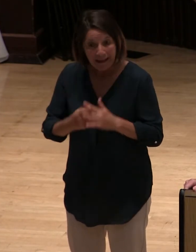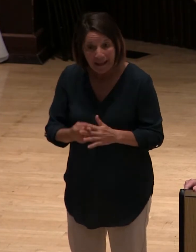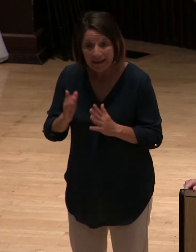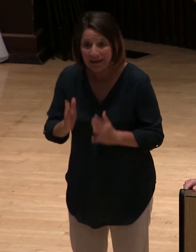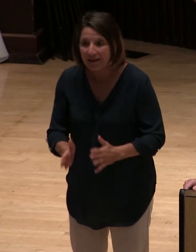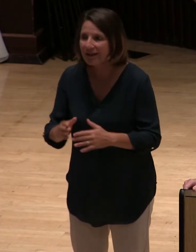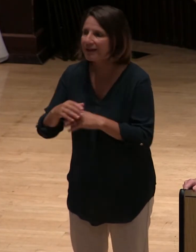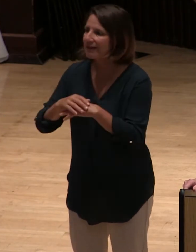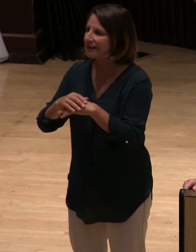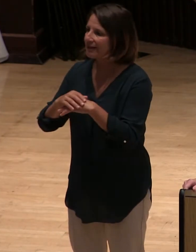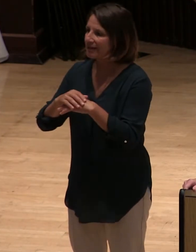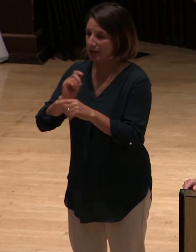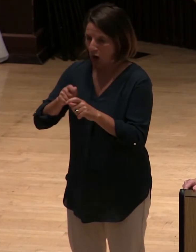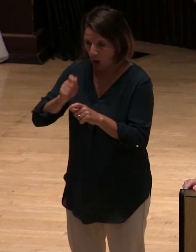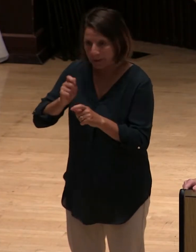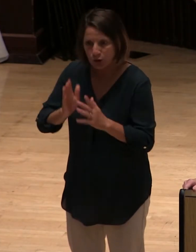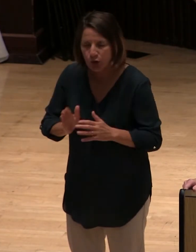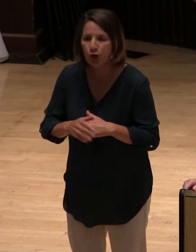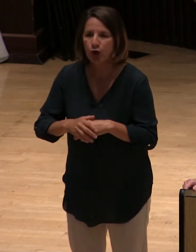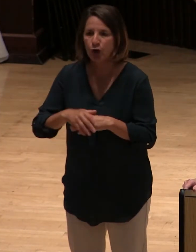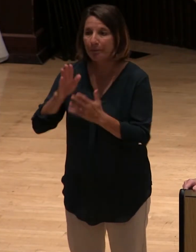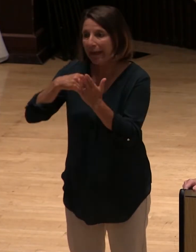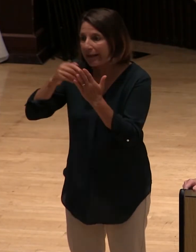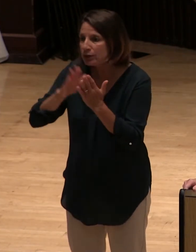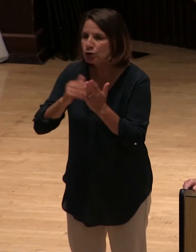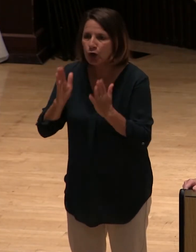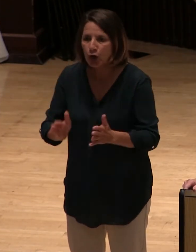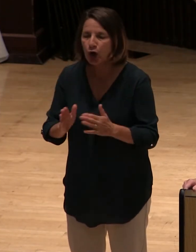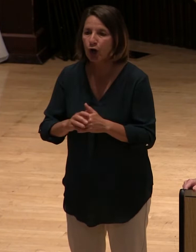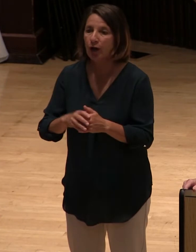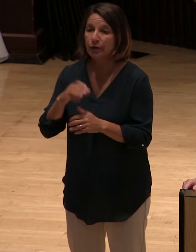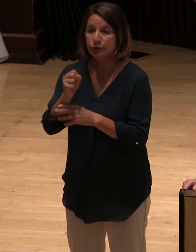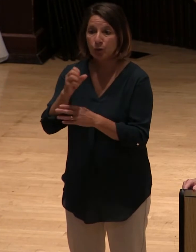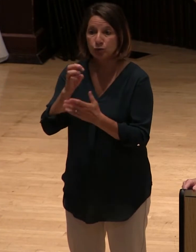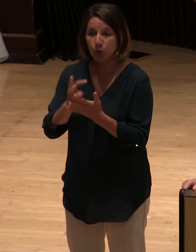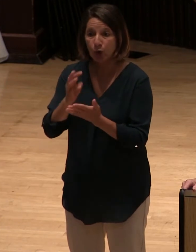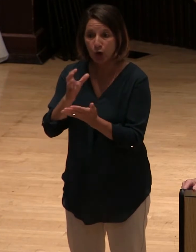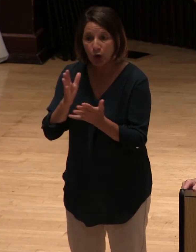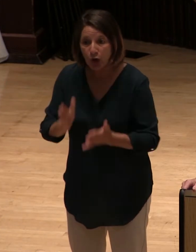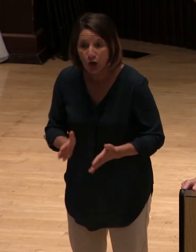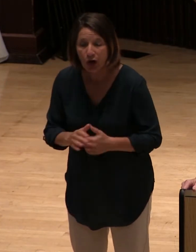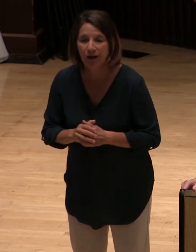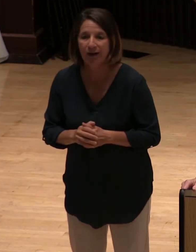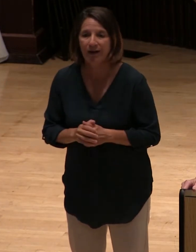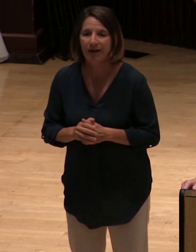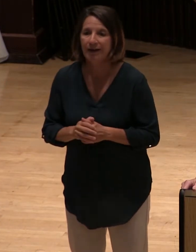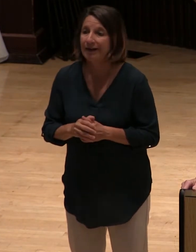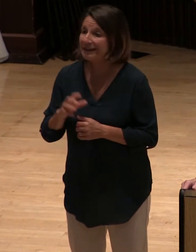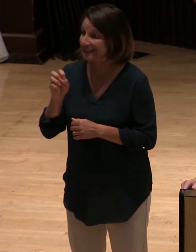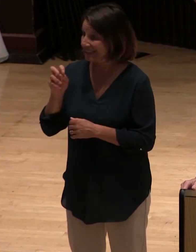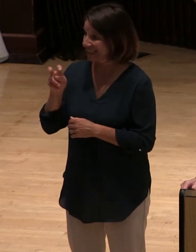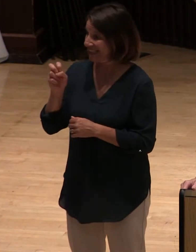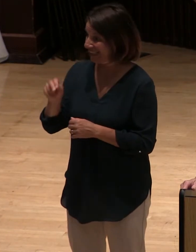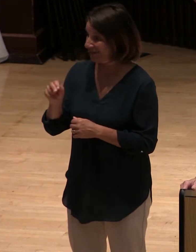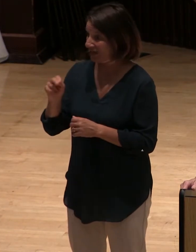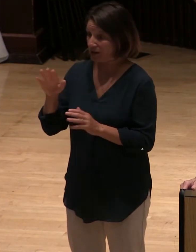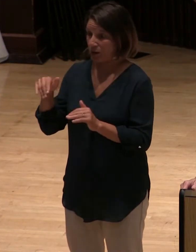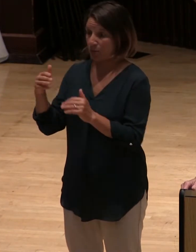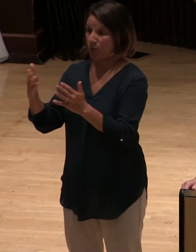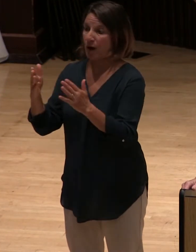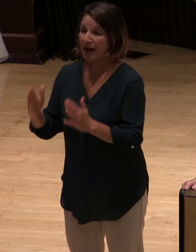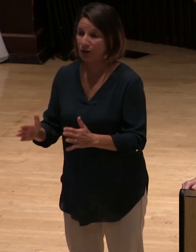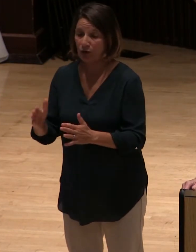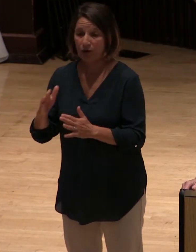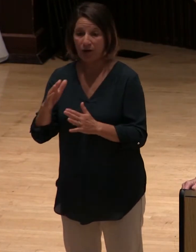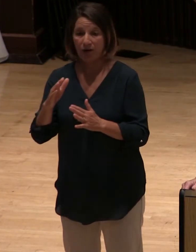a carpenter, a painter, a social worker, even provider of Zweigel's